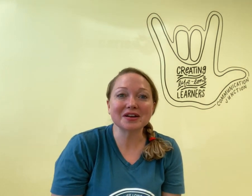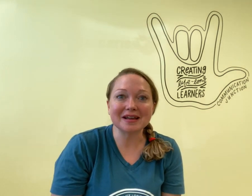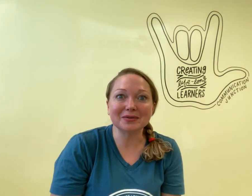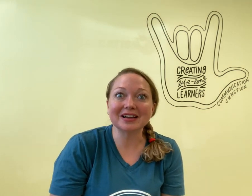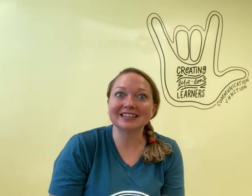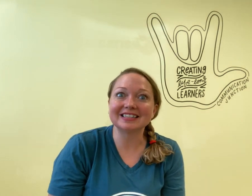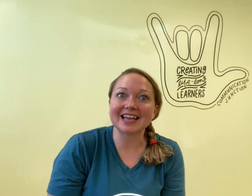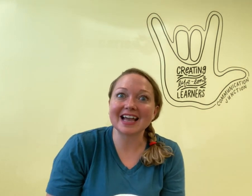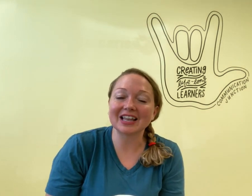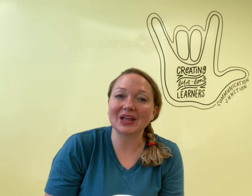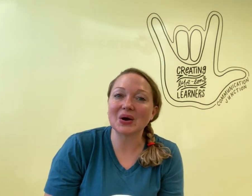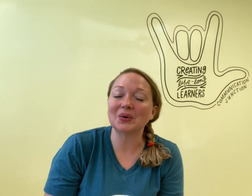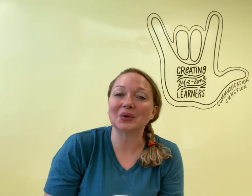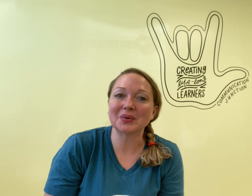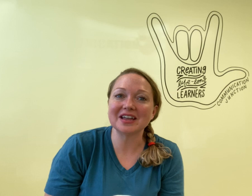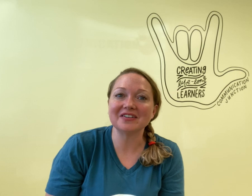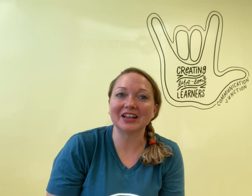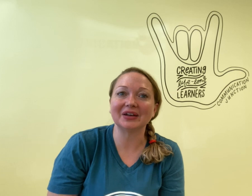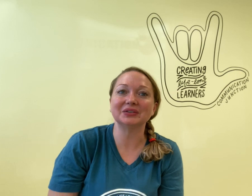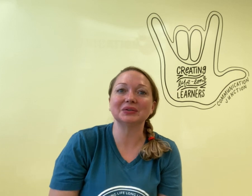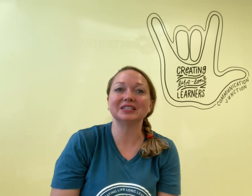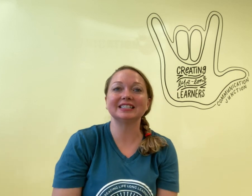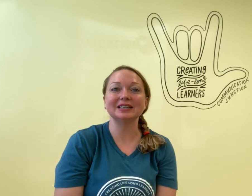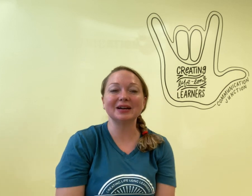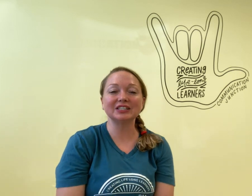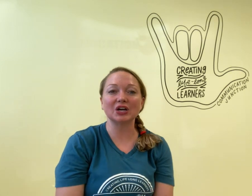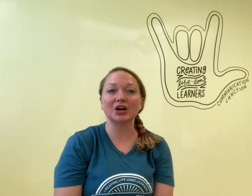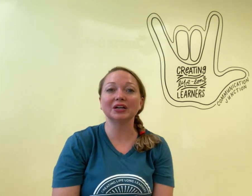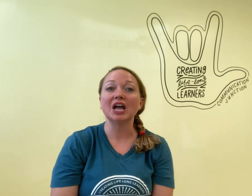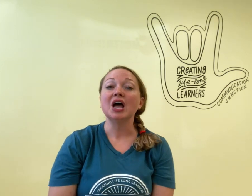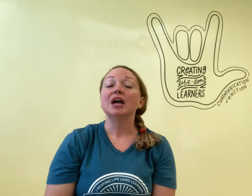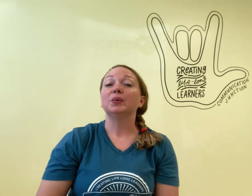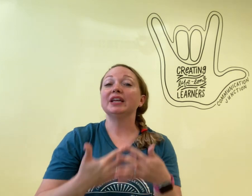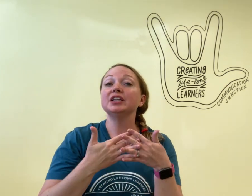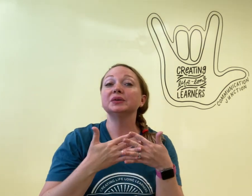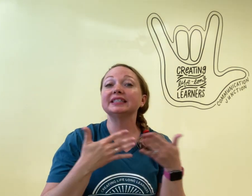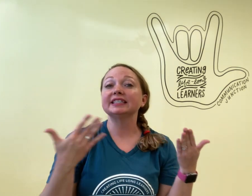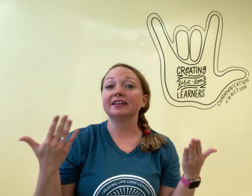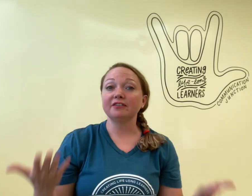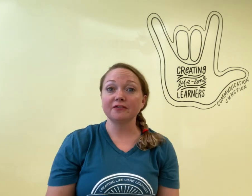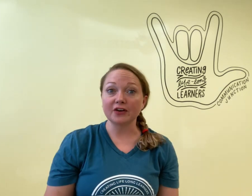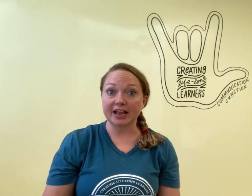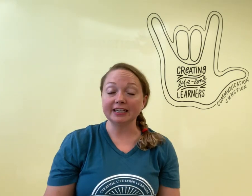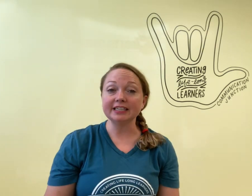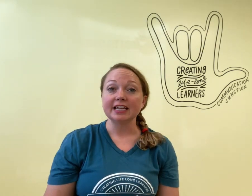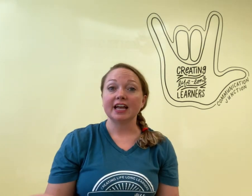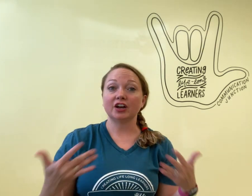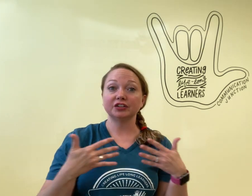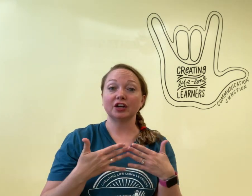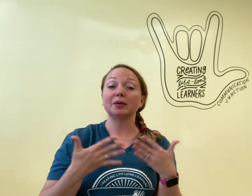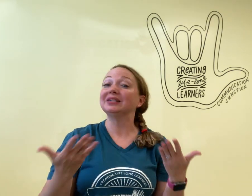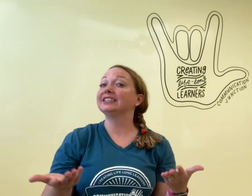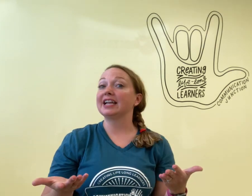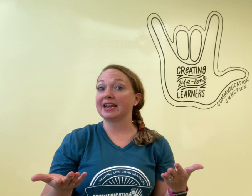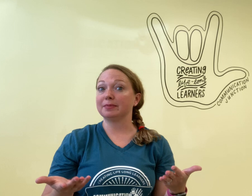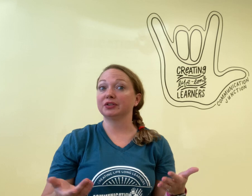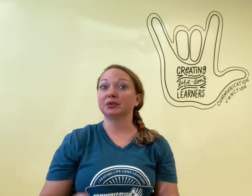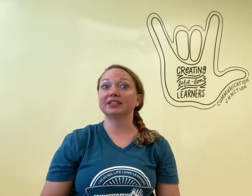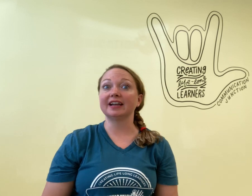neighbor and say hello or wave hello. So to sing my song, we use the sign for friend in our song, but we say neighbor. So the sign for